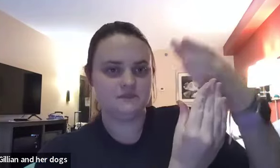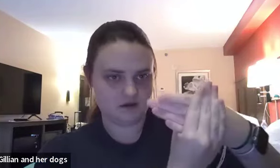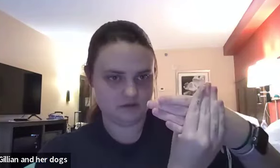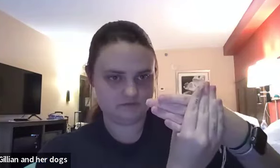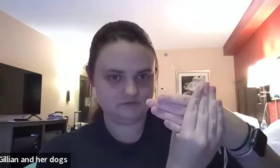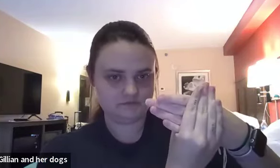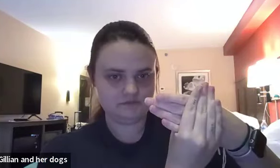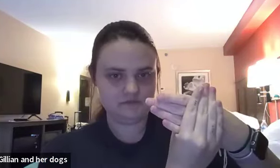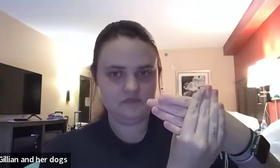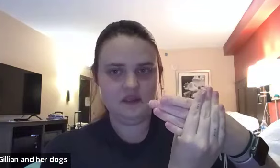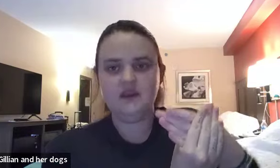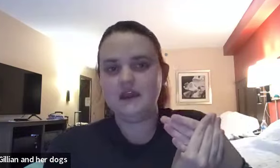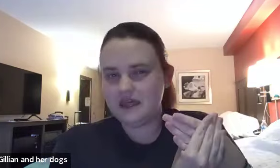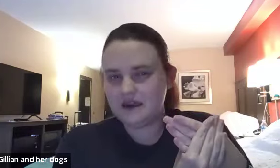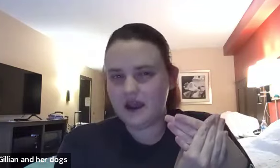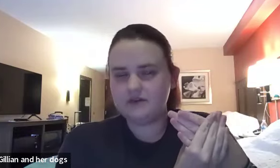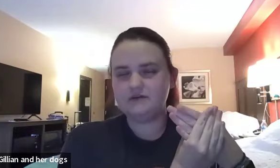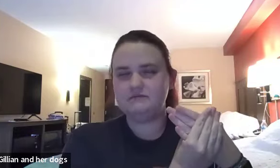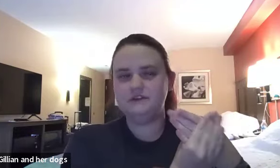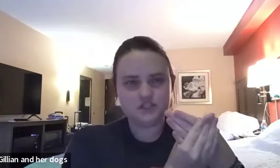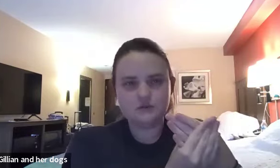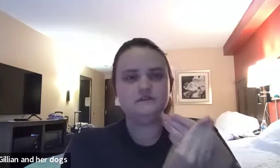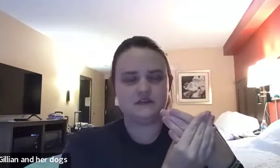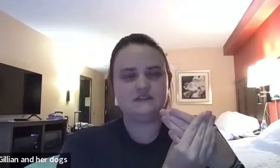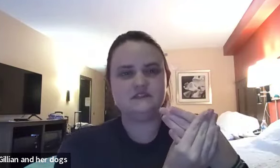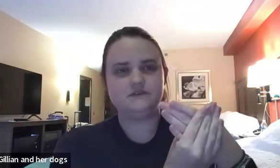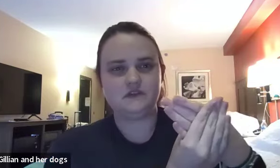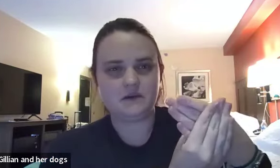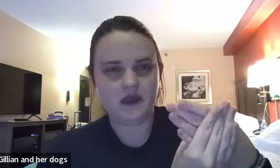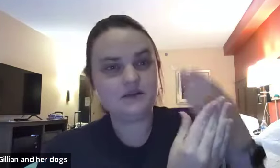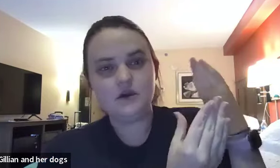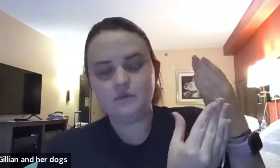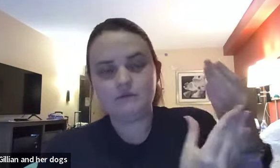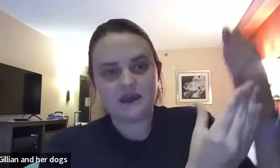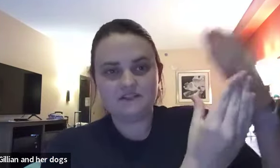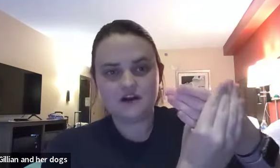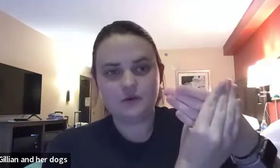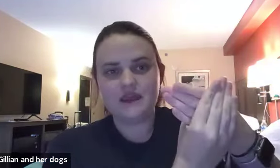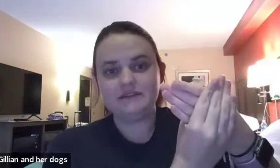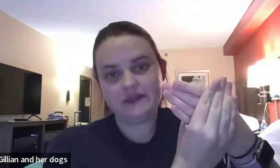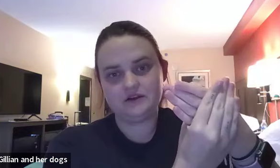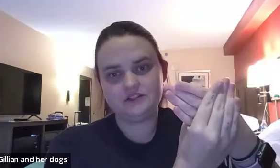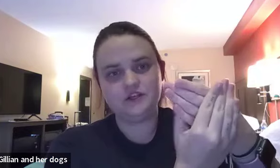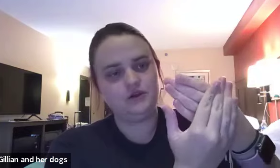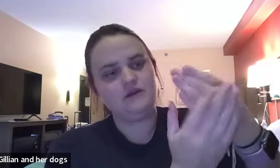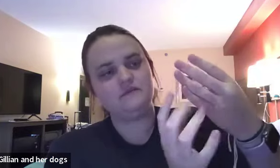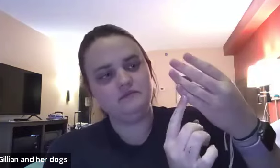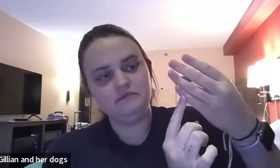taco. And the visual for this is if you think about it, when we have a taco, we have layers. You know, you have the